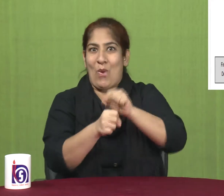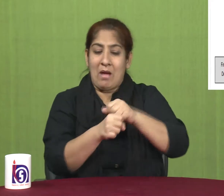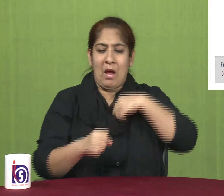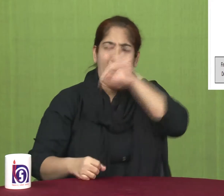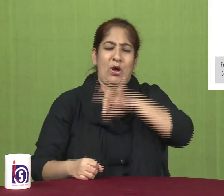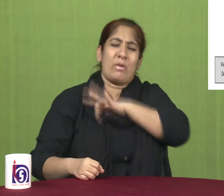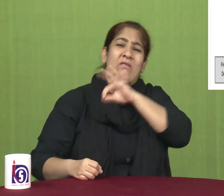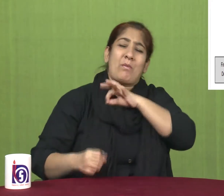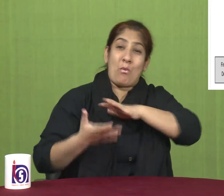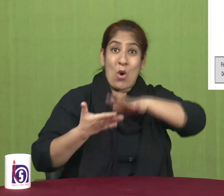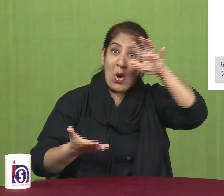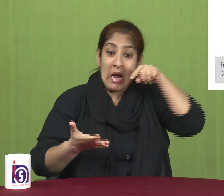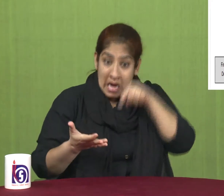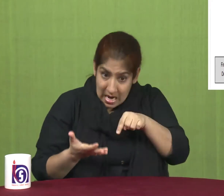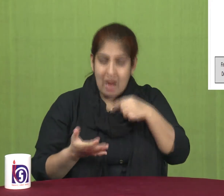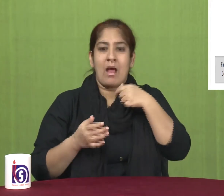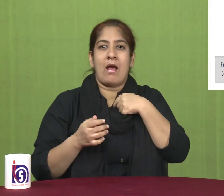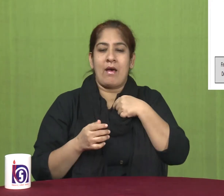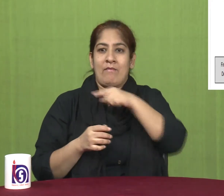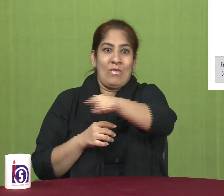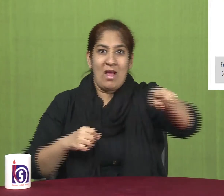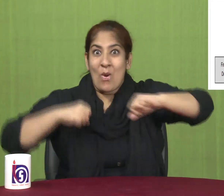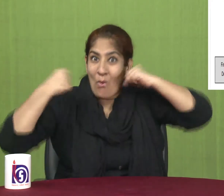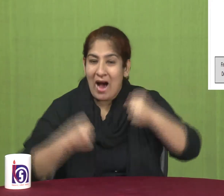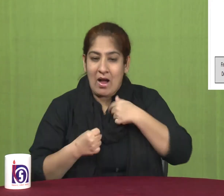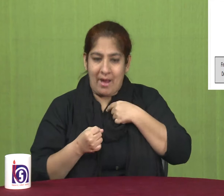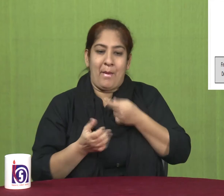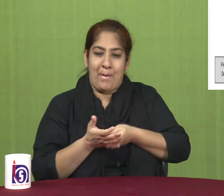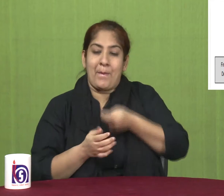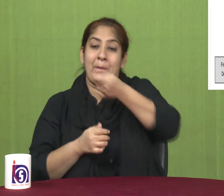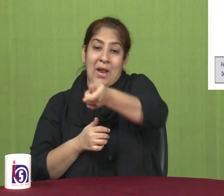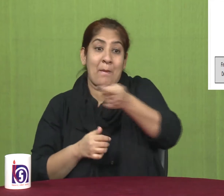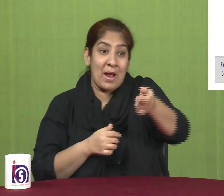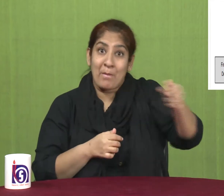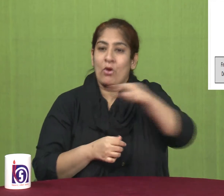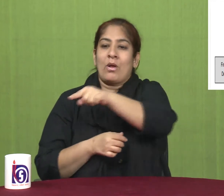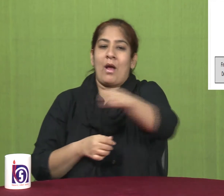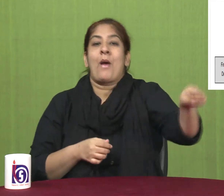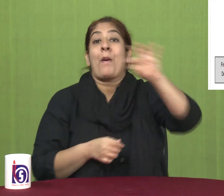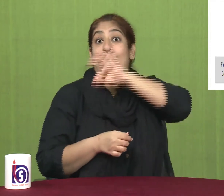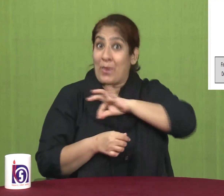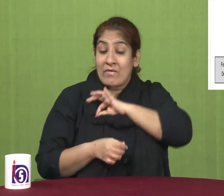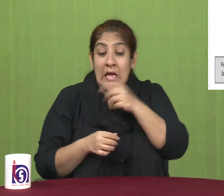and people are working with this enterprise or work,